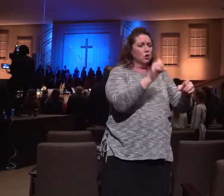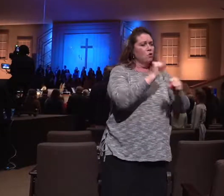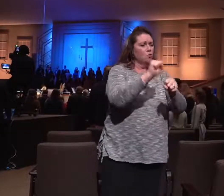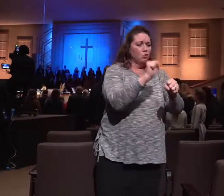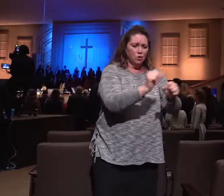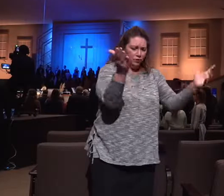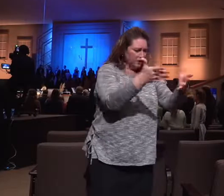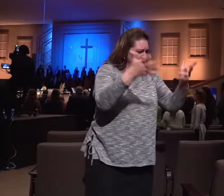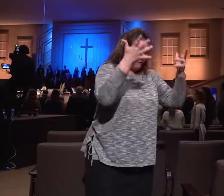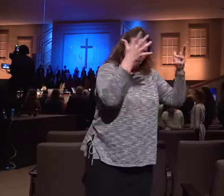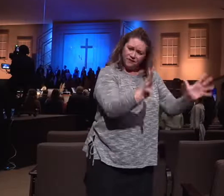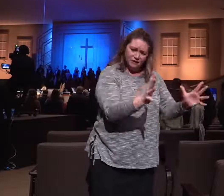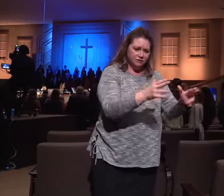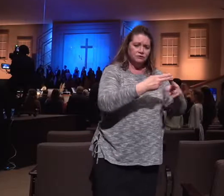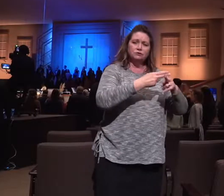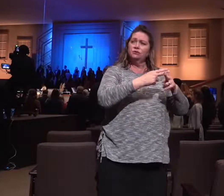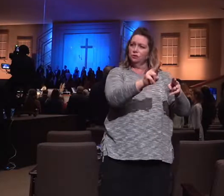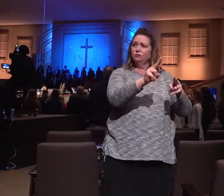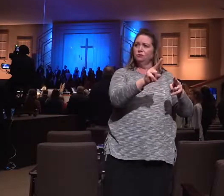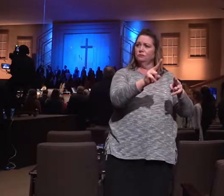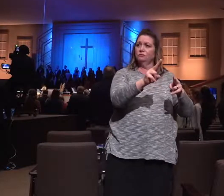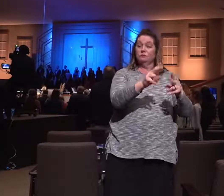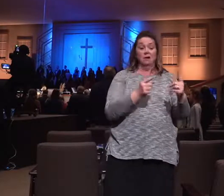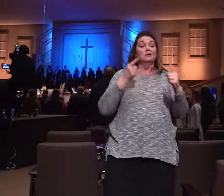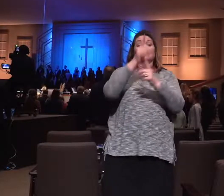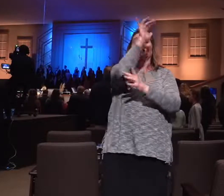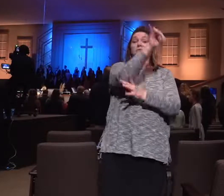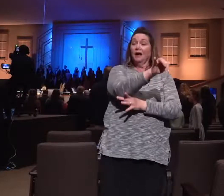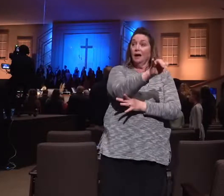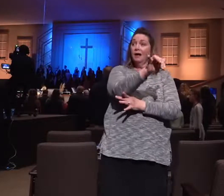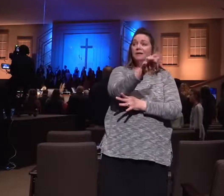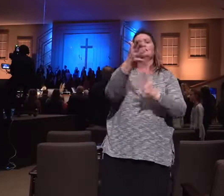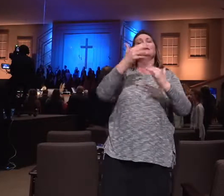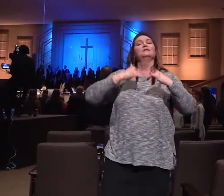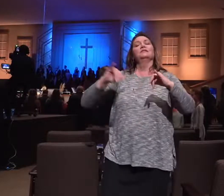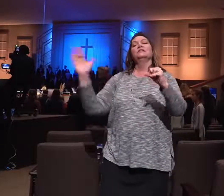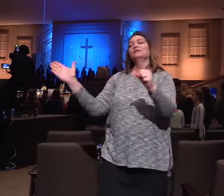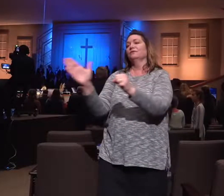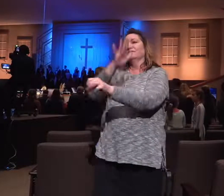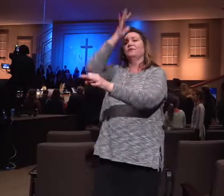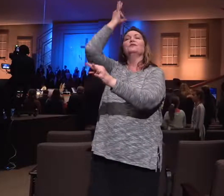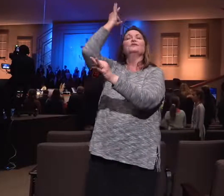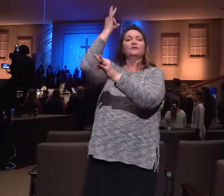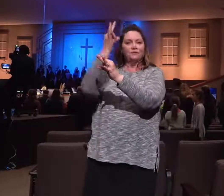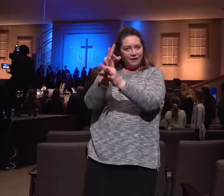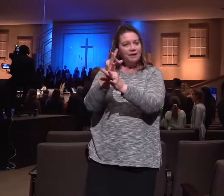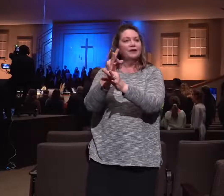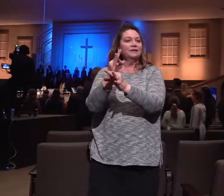is done. We'll walk by faith and not by sight.